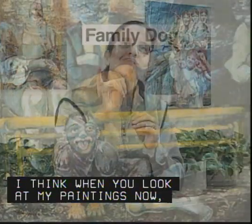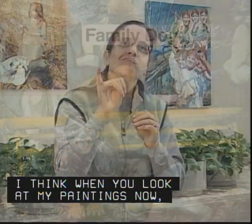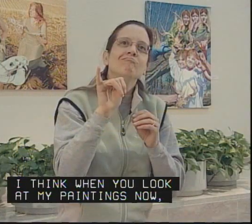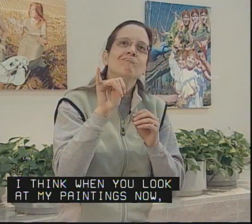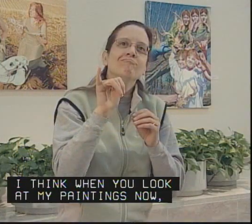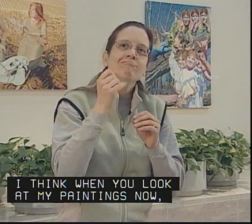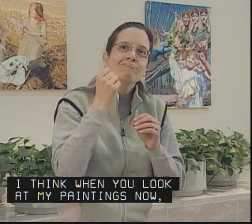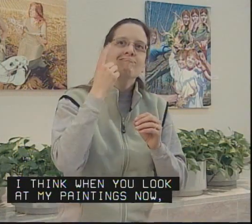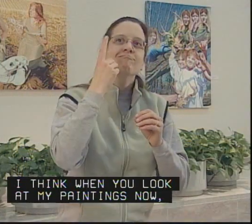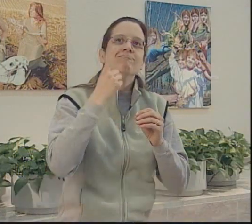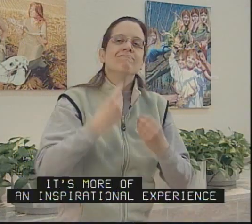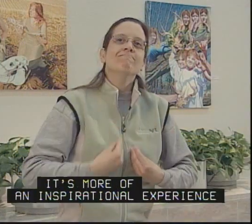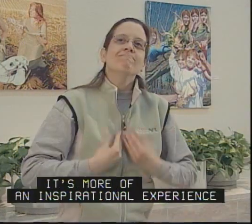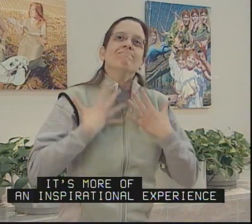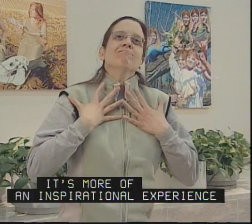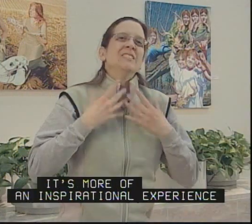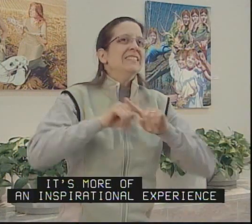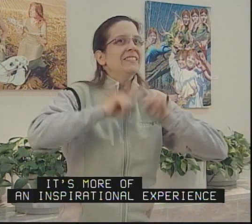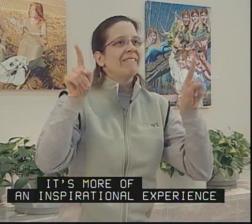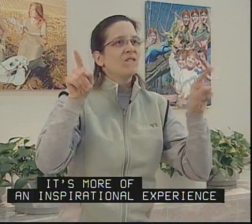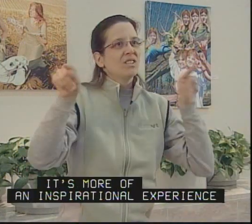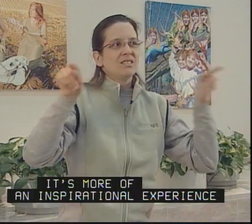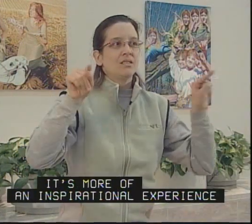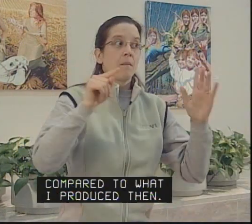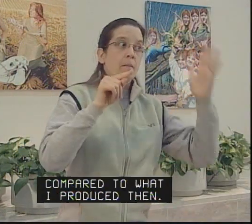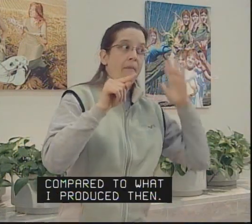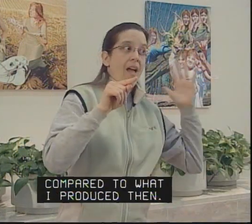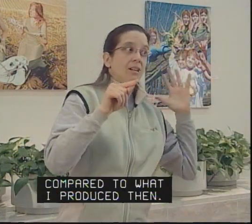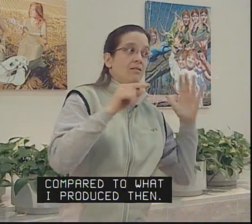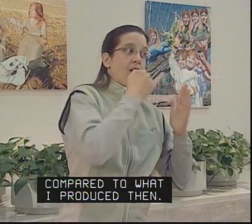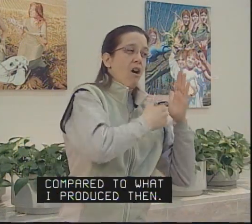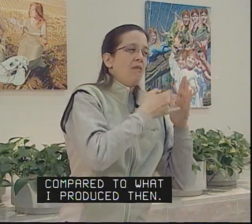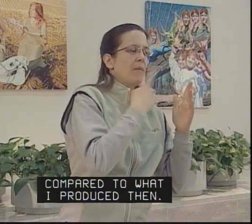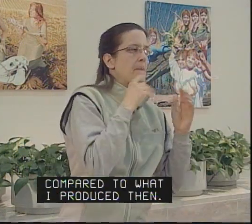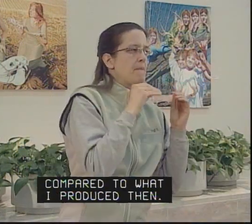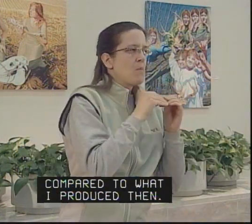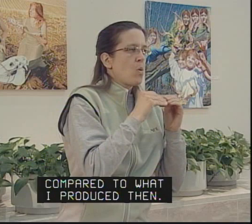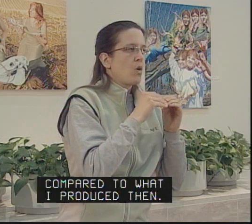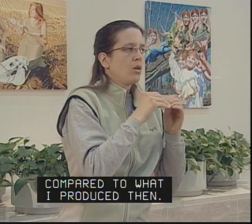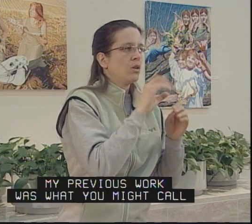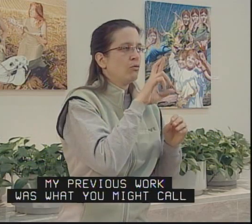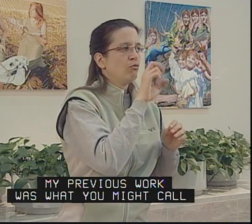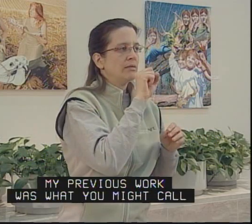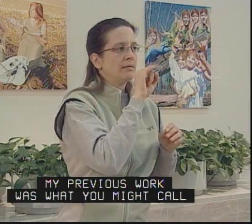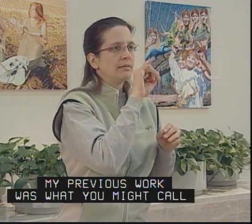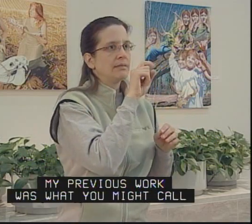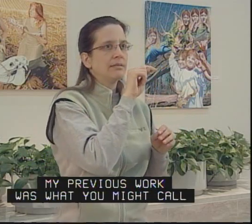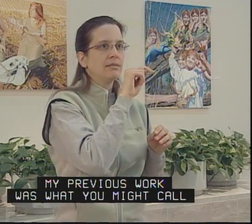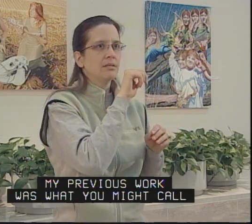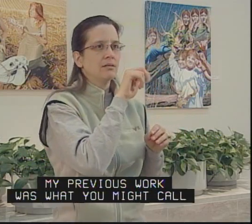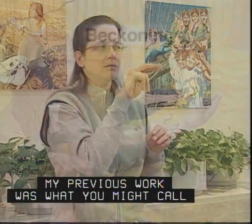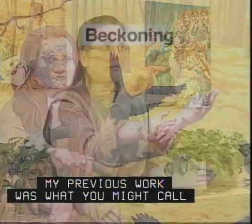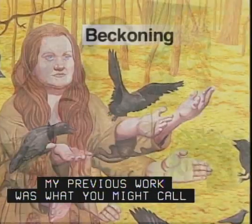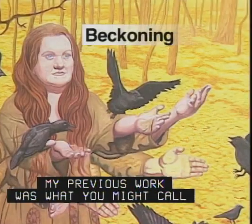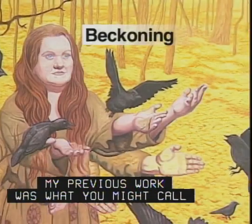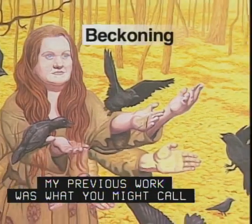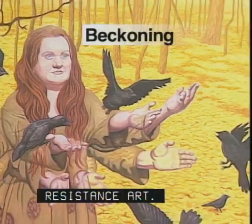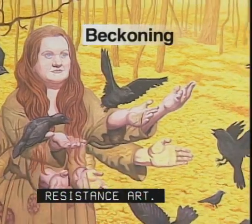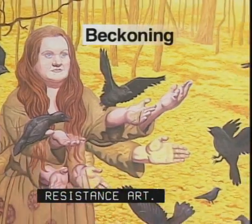my paintings now, it's more of an inspirational experience compared to what I produced then. My previous work was what you might call